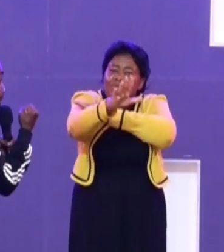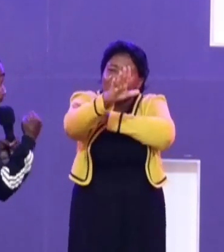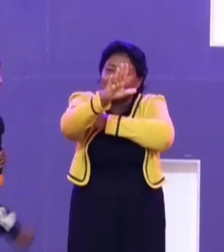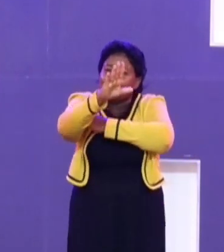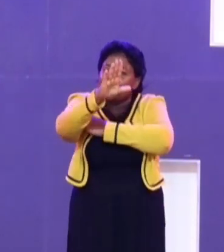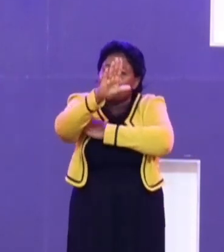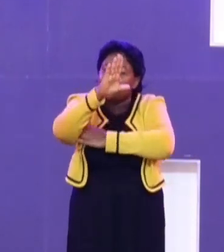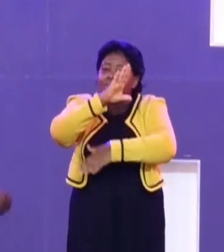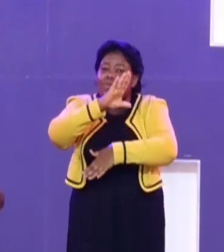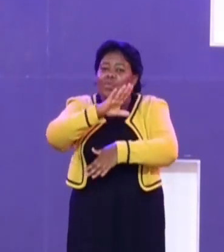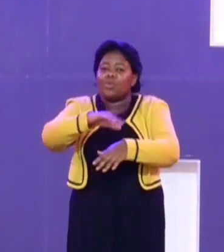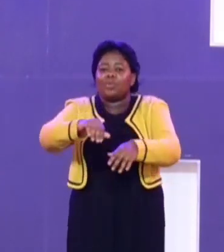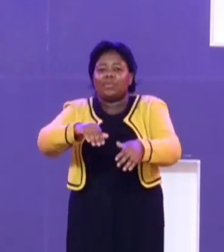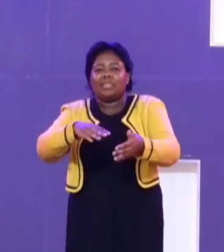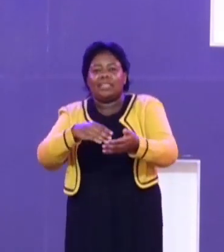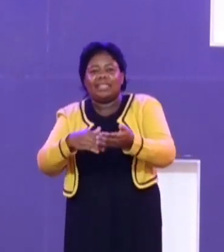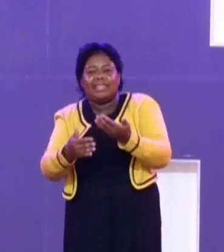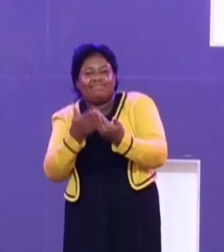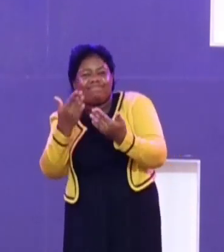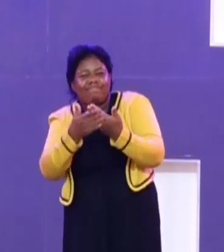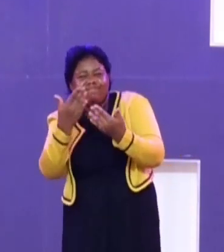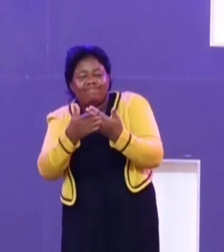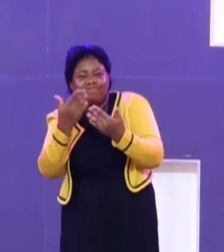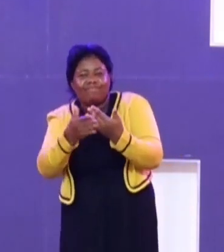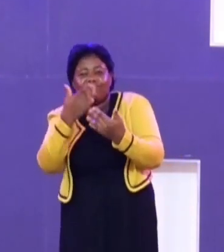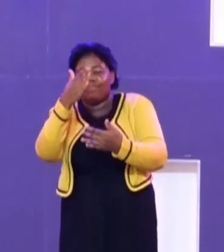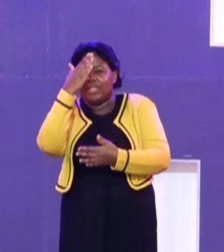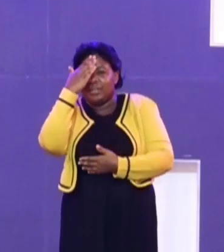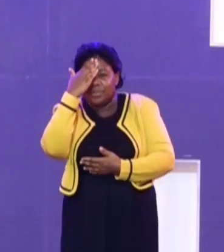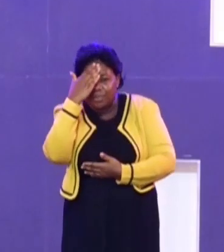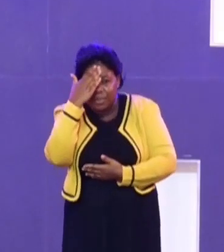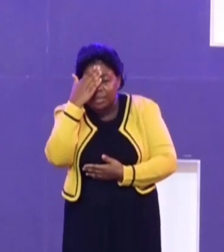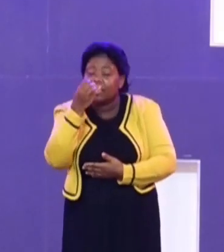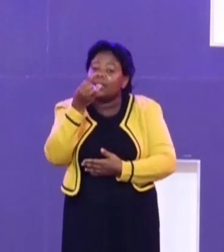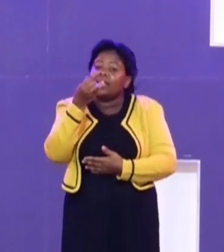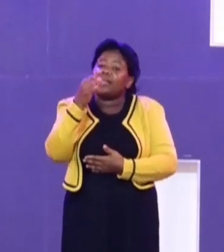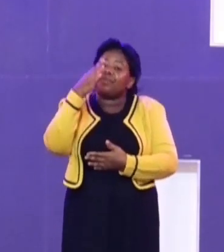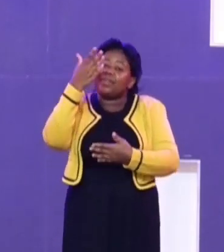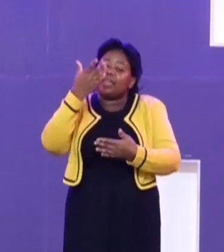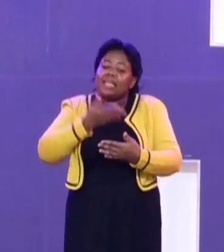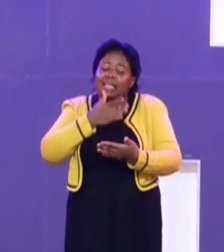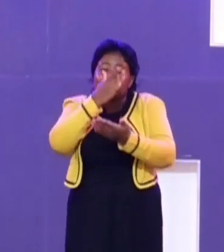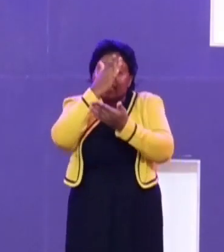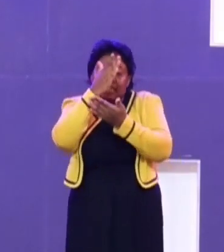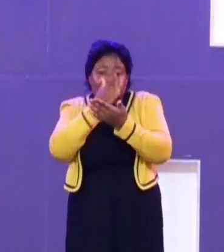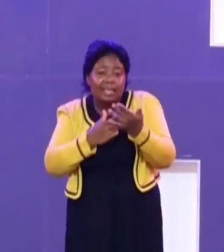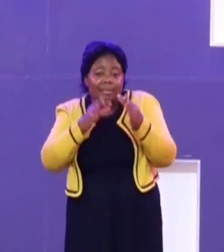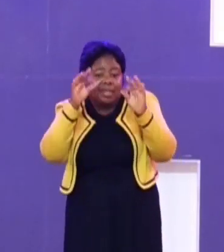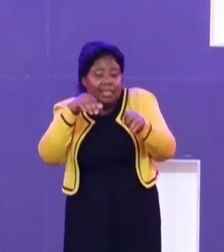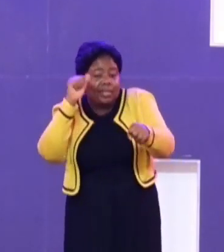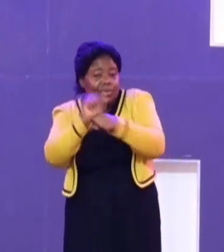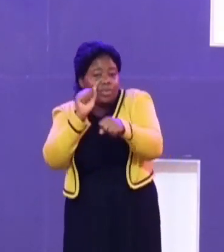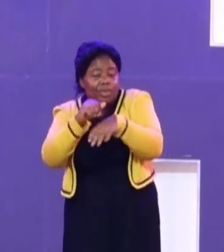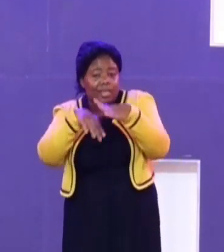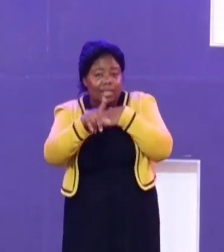trains humility. Katonda atende ka obuka kamu. If he has something to do with you, bwabali na chayaga